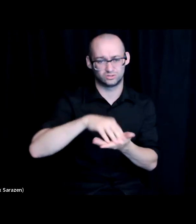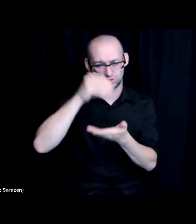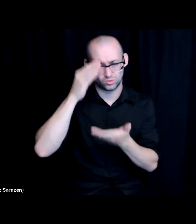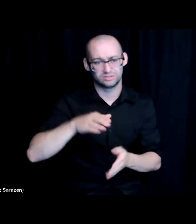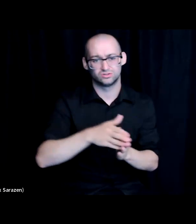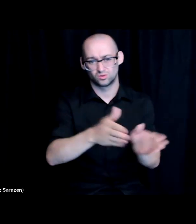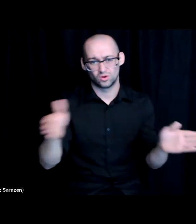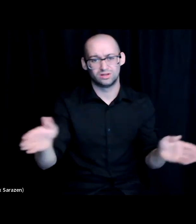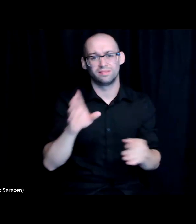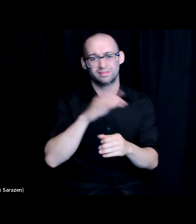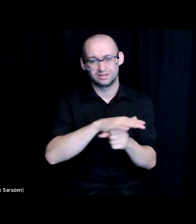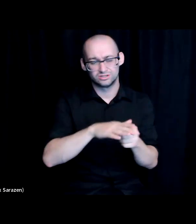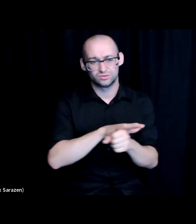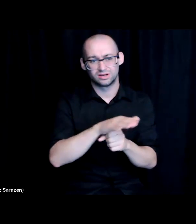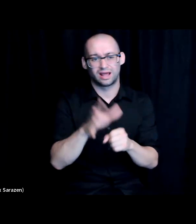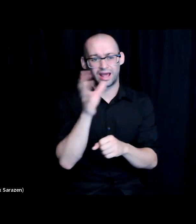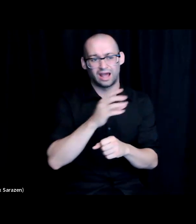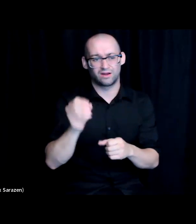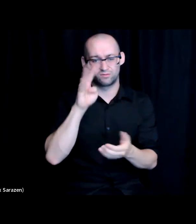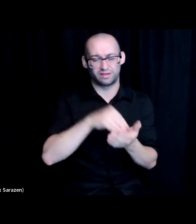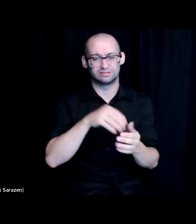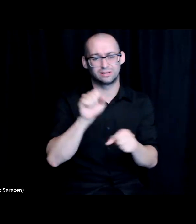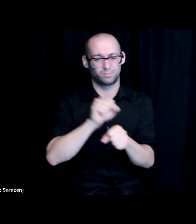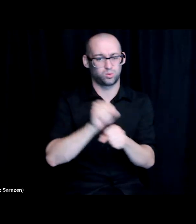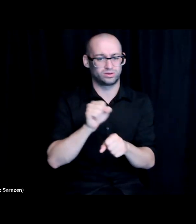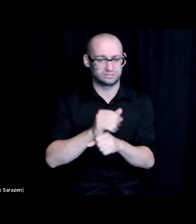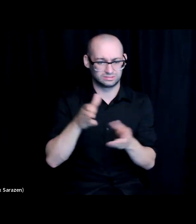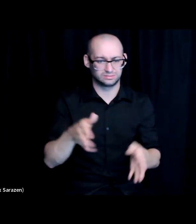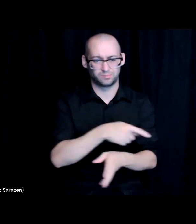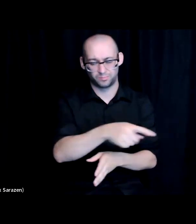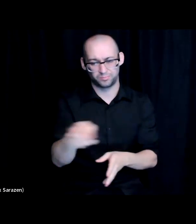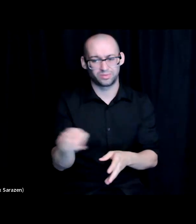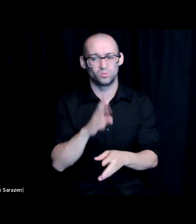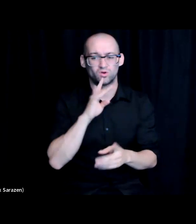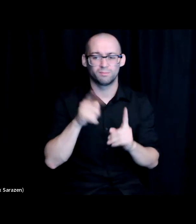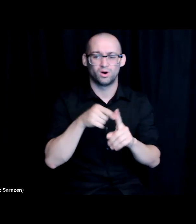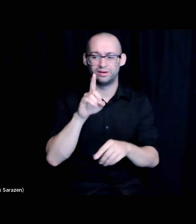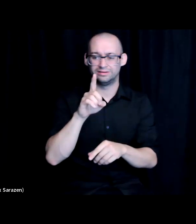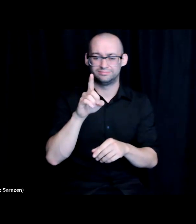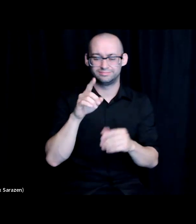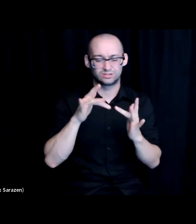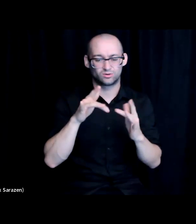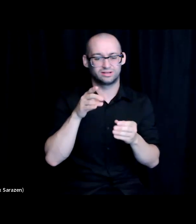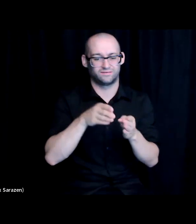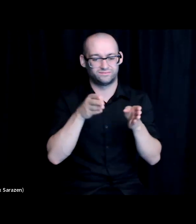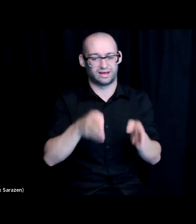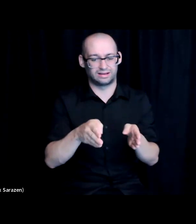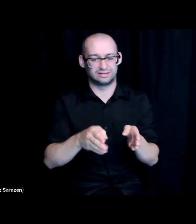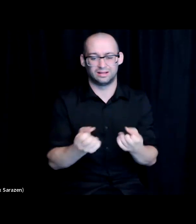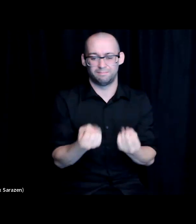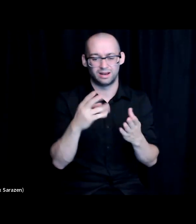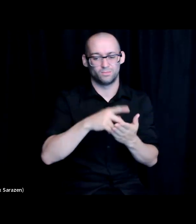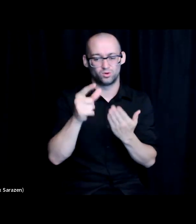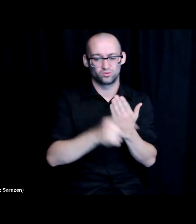600 employees that work for us. And in that, when we talk about the digital divide technology, we have several programs that are